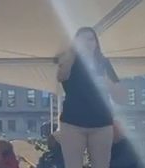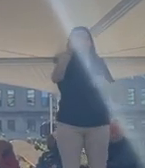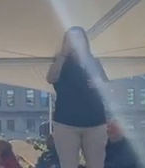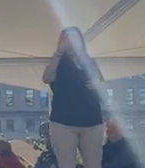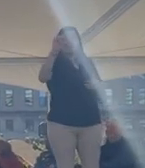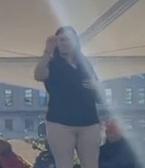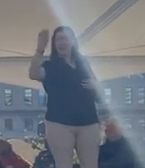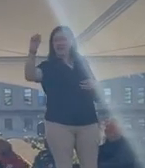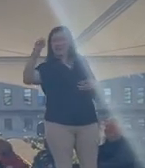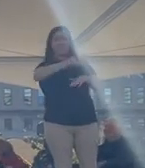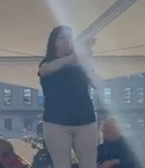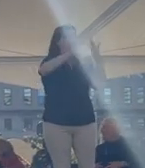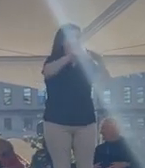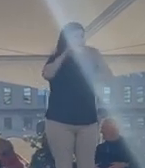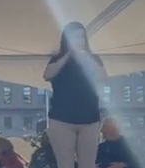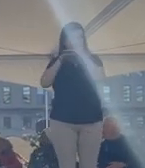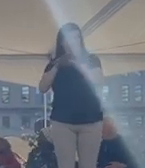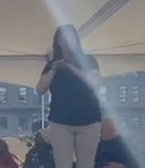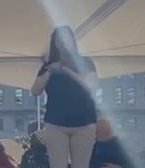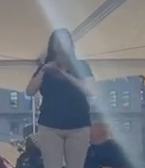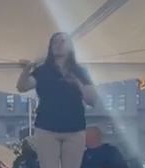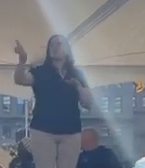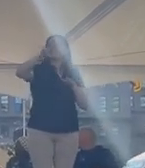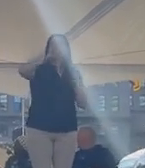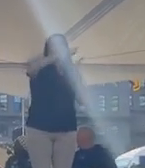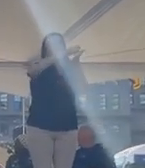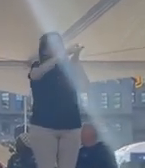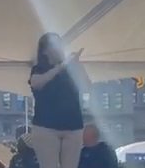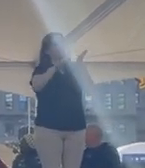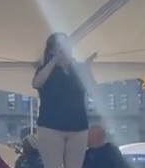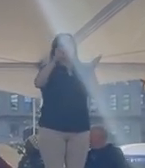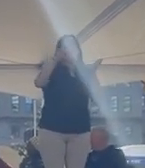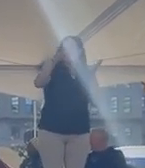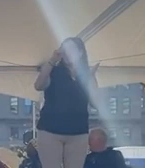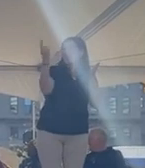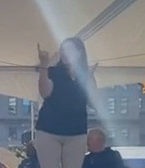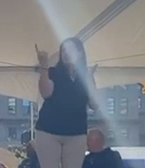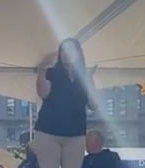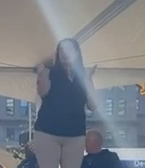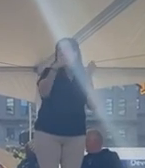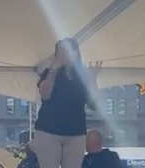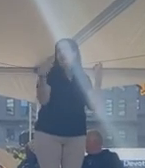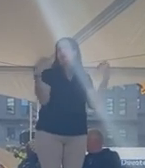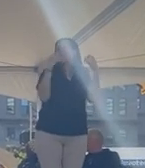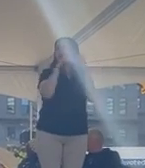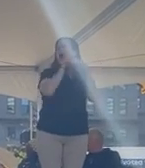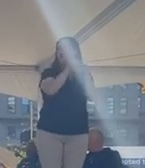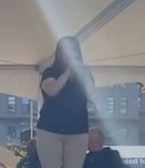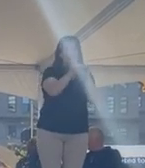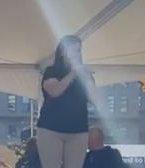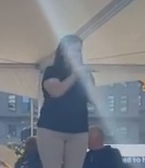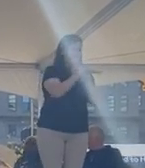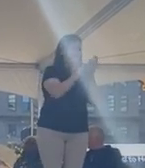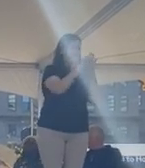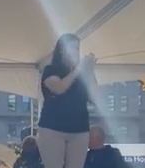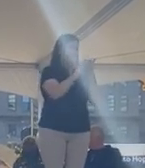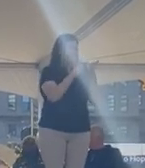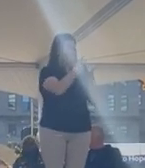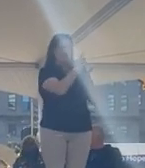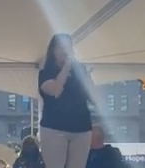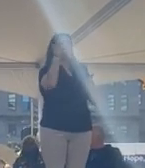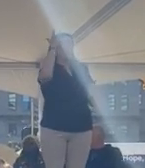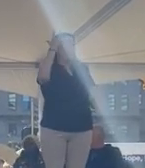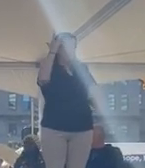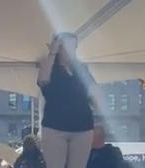access, what you can do is write a little note about what you'd like greater access to and